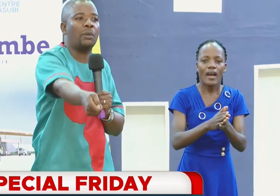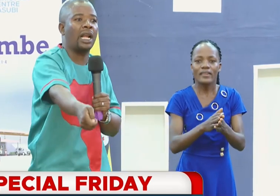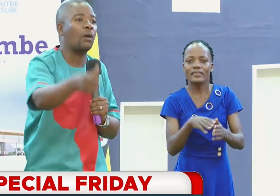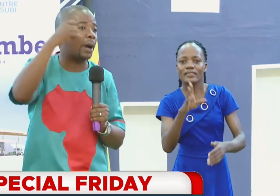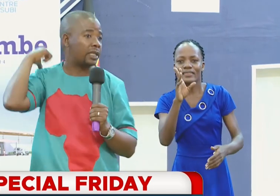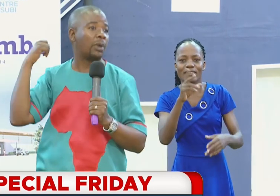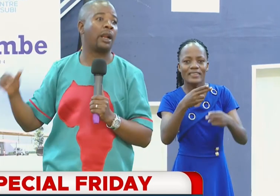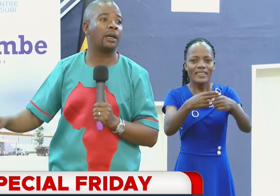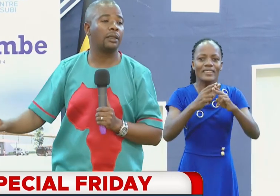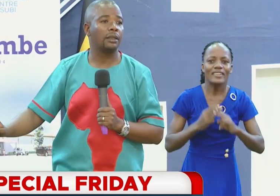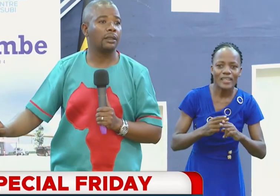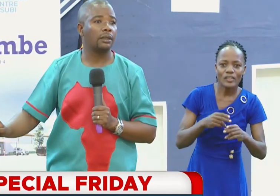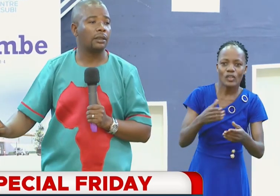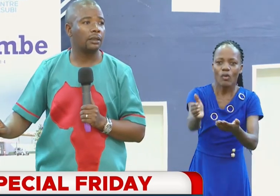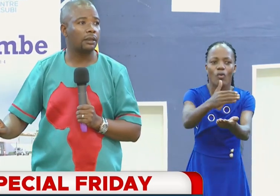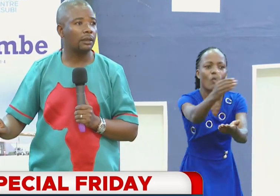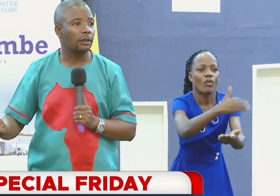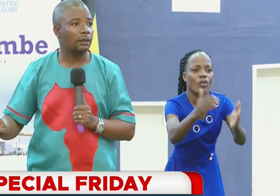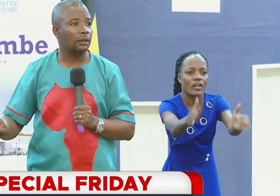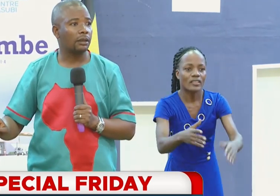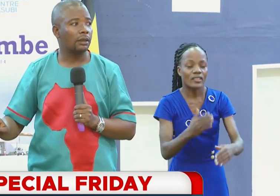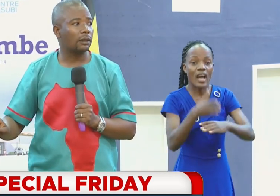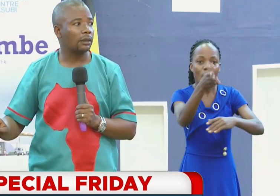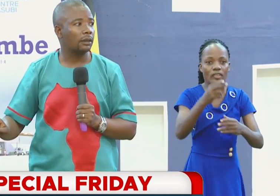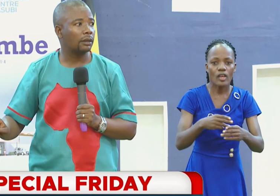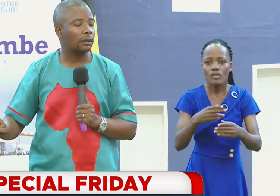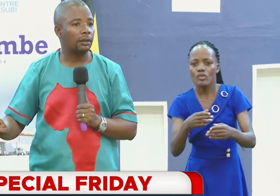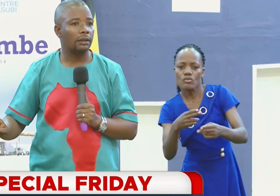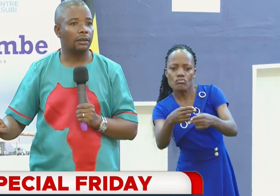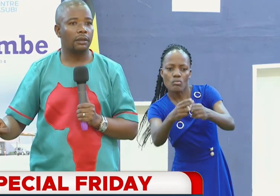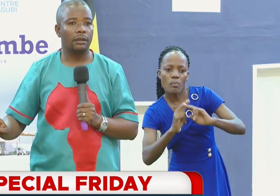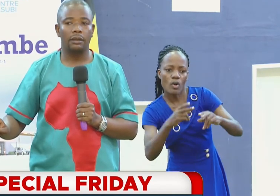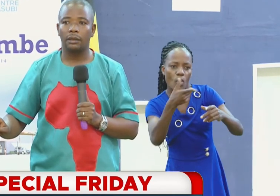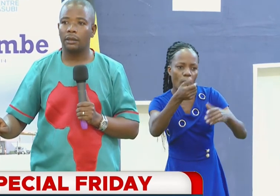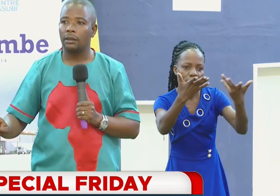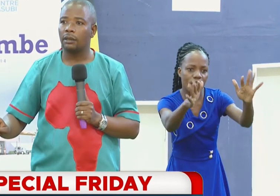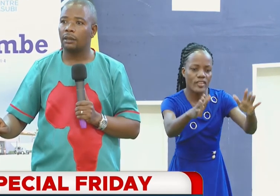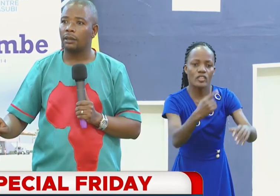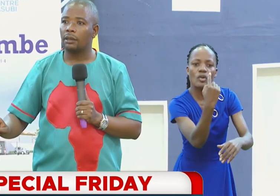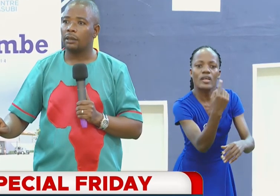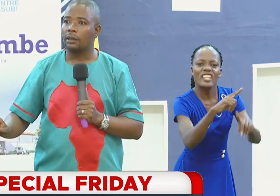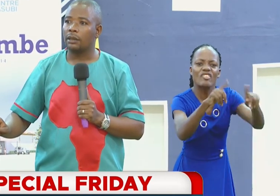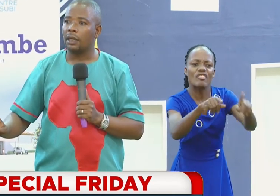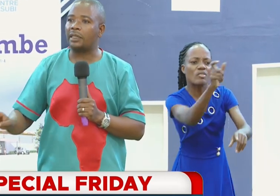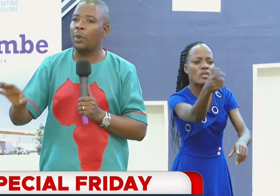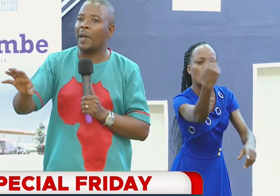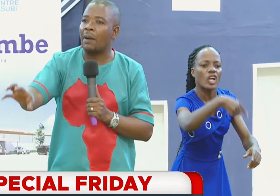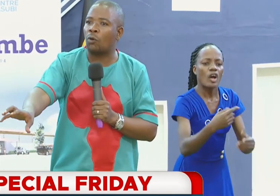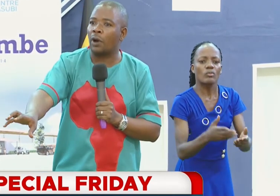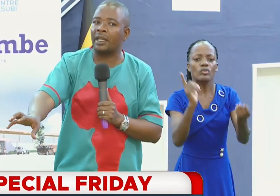collectors. Once you take the money, it's a different person who gives you the money and a different person who comes to collect the